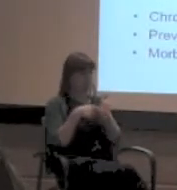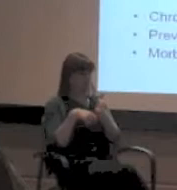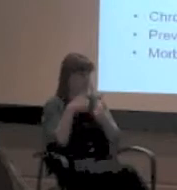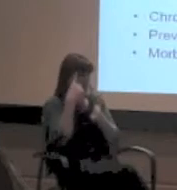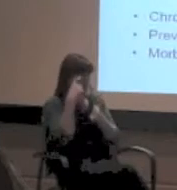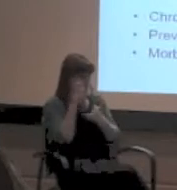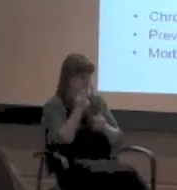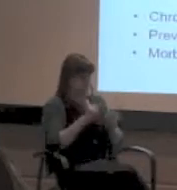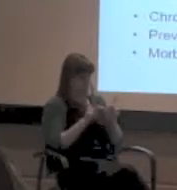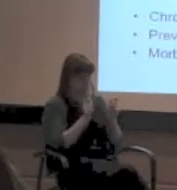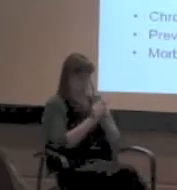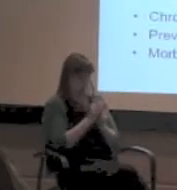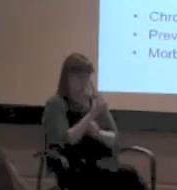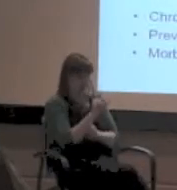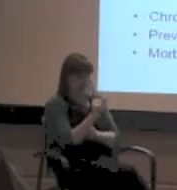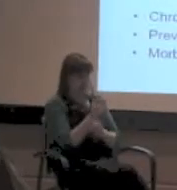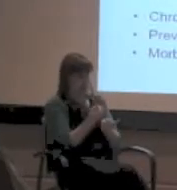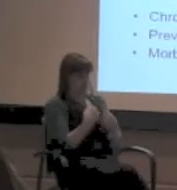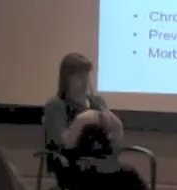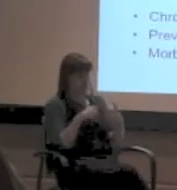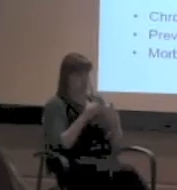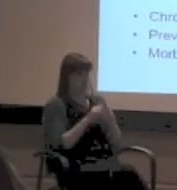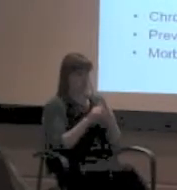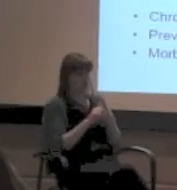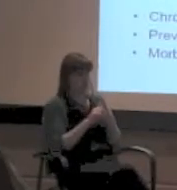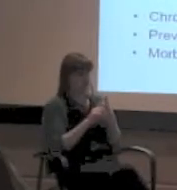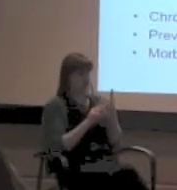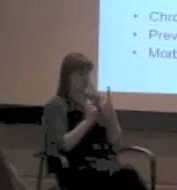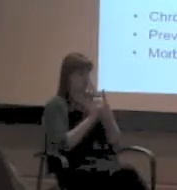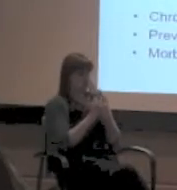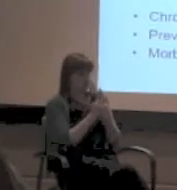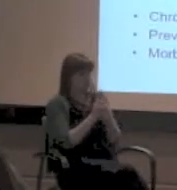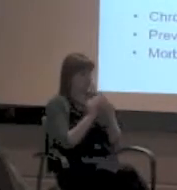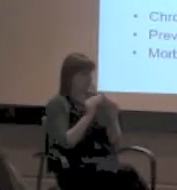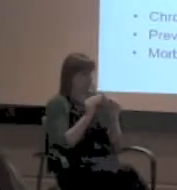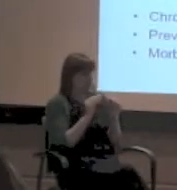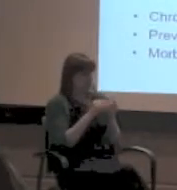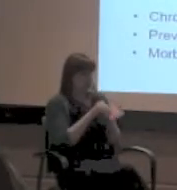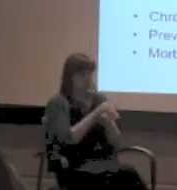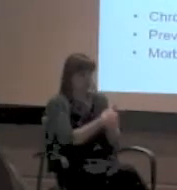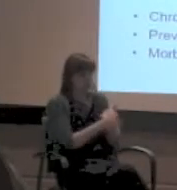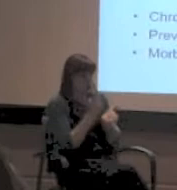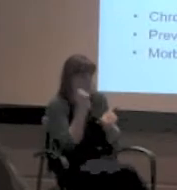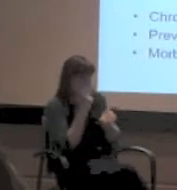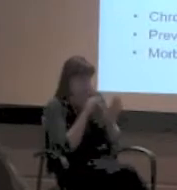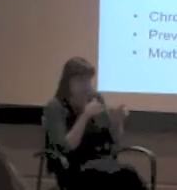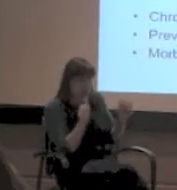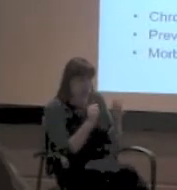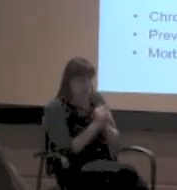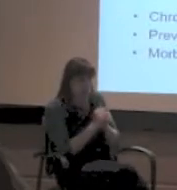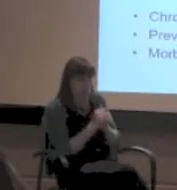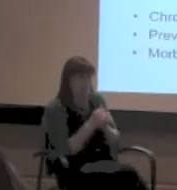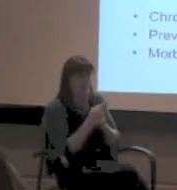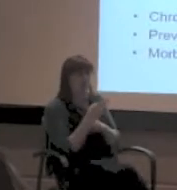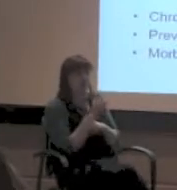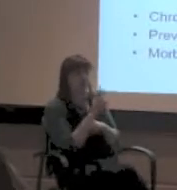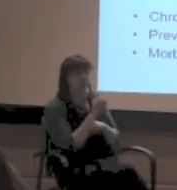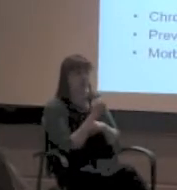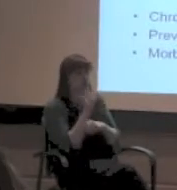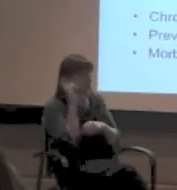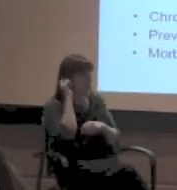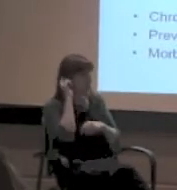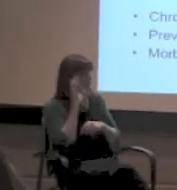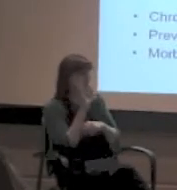are people with disability coming to the emerge more often. And you can see in this study that children with hydrocephalus, of which spina bifida is in